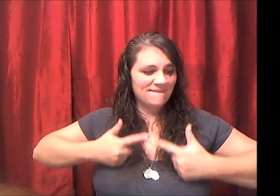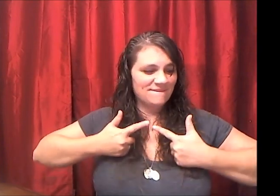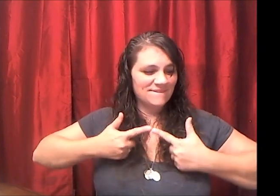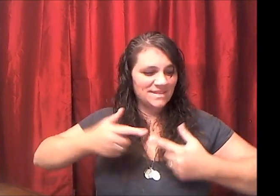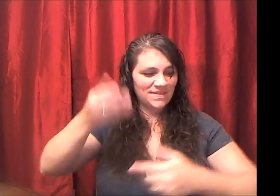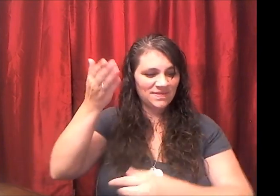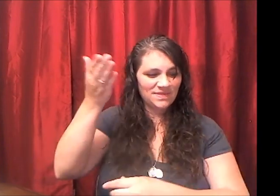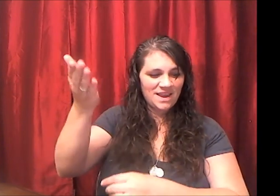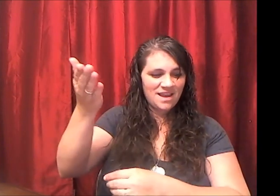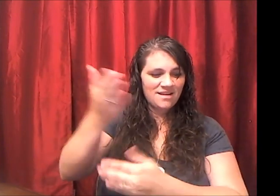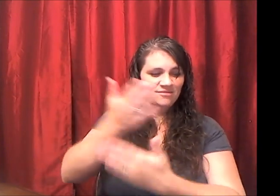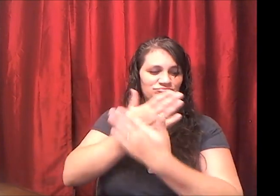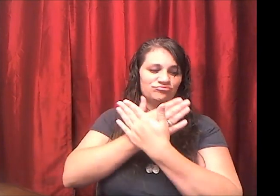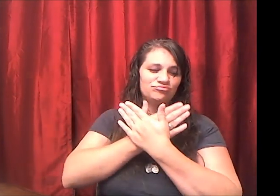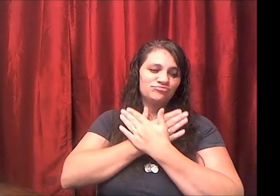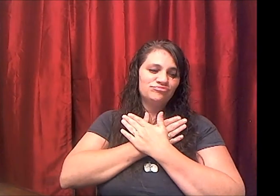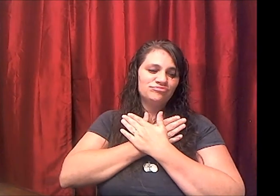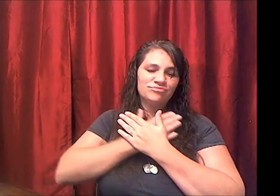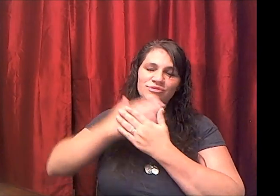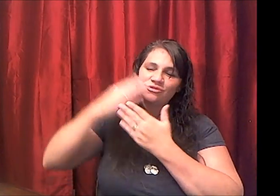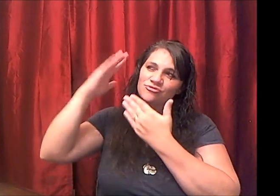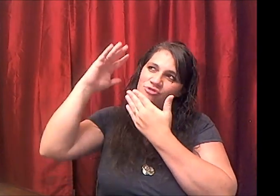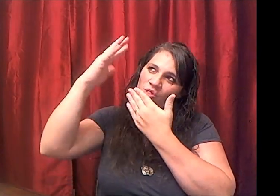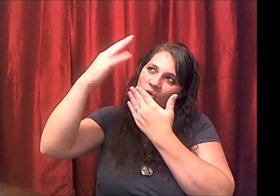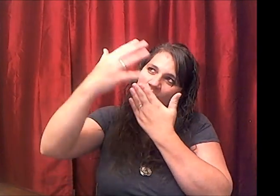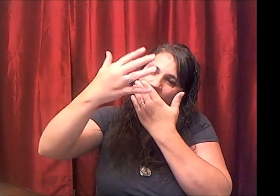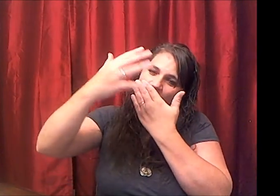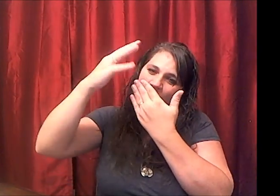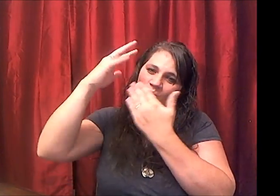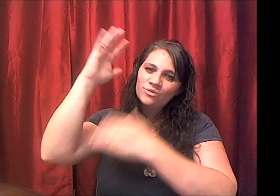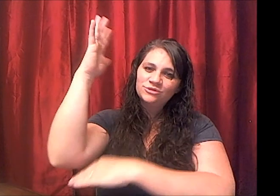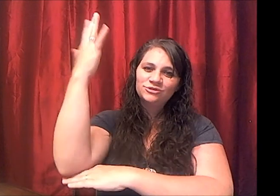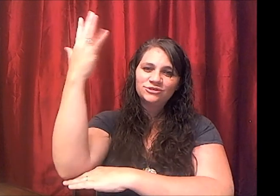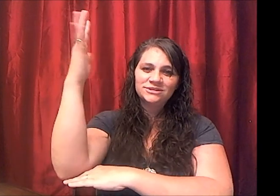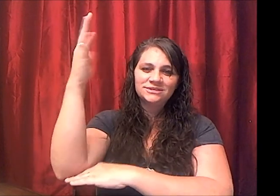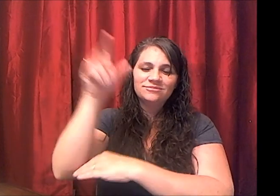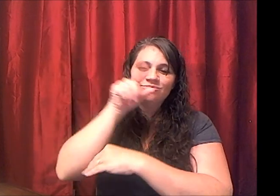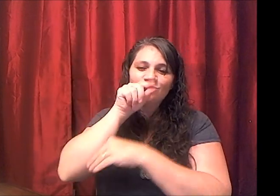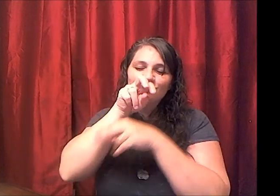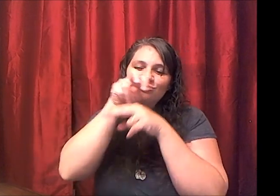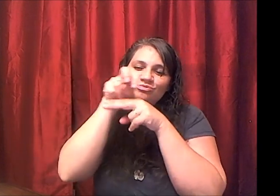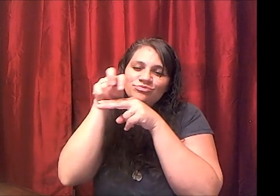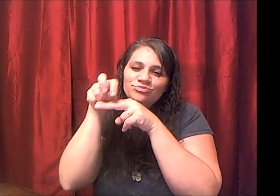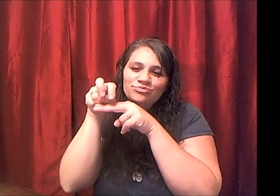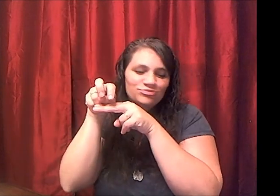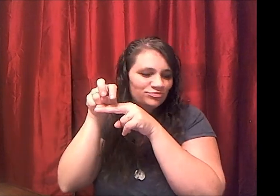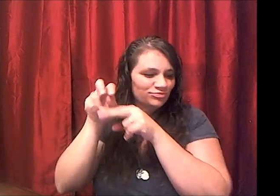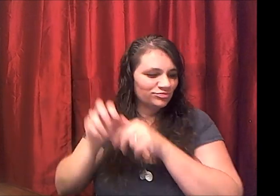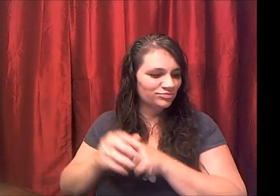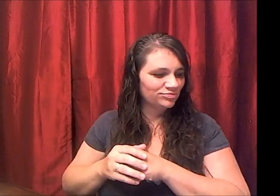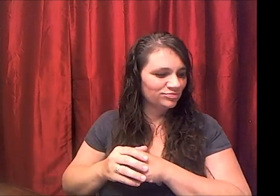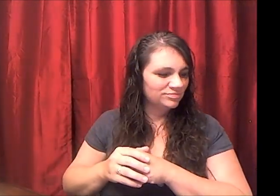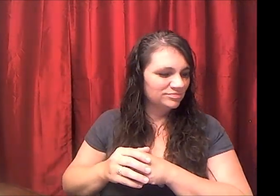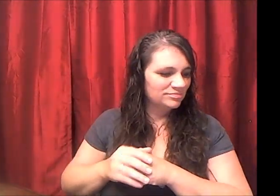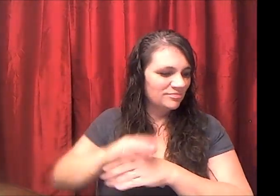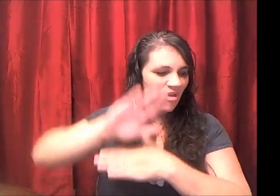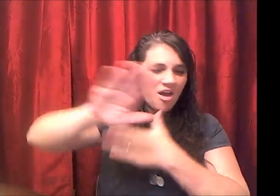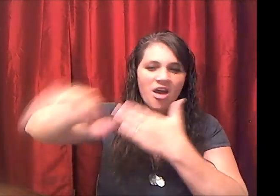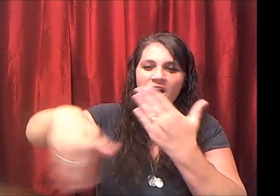This should be everything. Here you go. I know it's speed cash. You get up to $10,000 for the value of your car. You get it either. What about the paperwork? It's a fast, easy service.